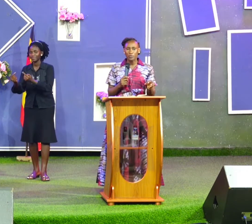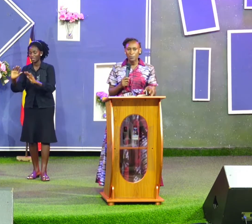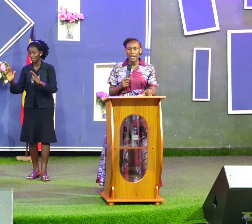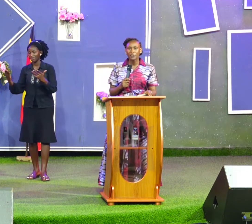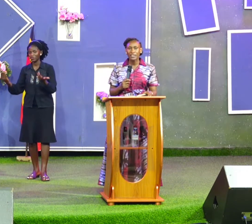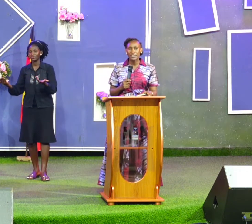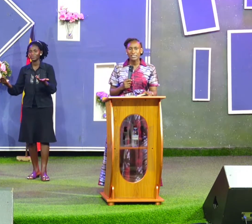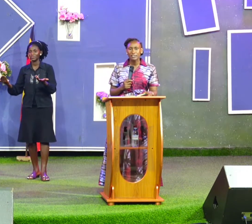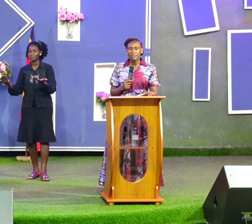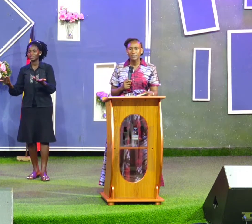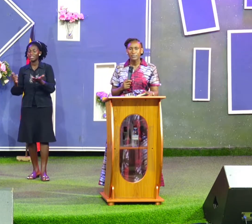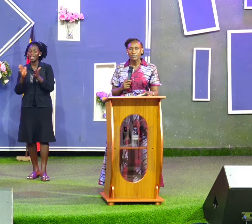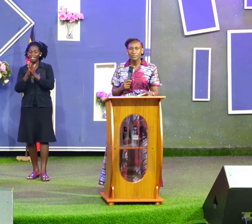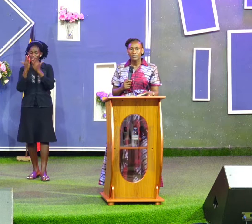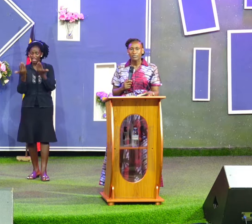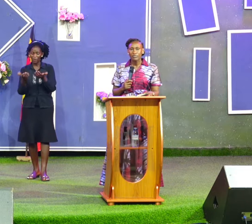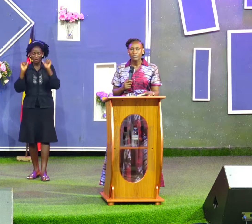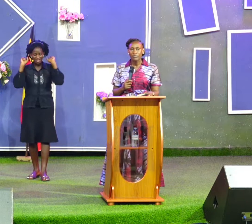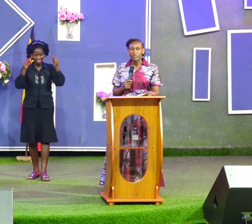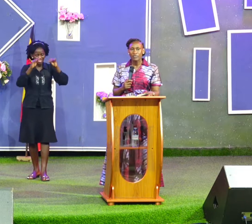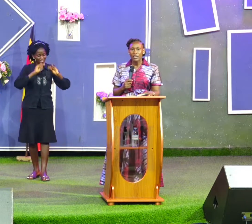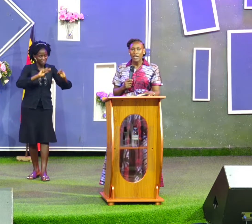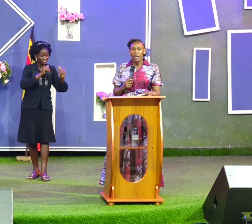learn how to prepare it.